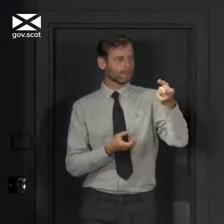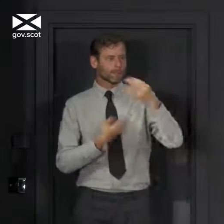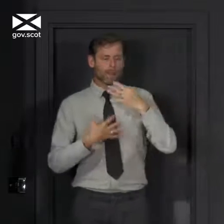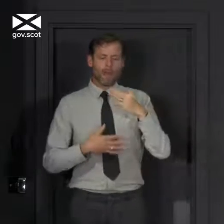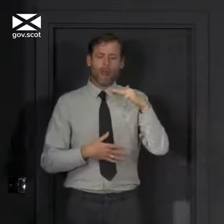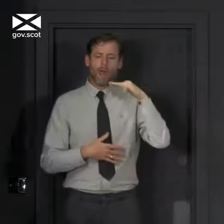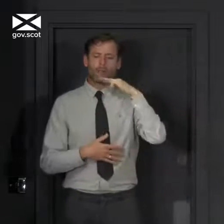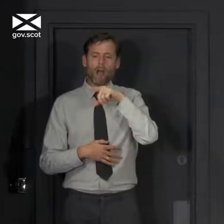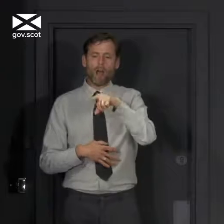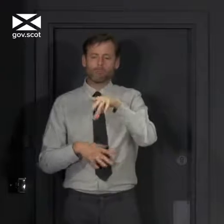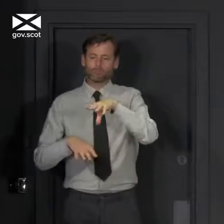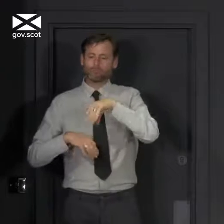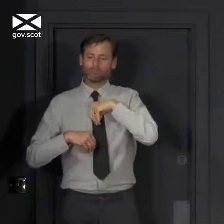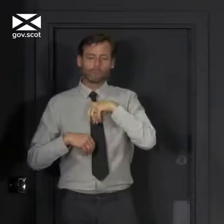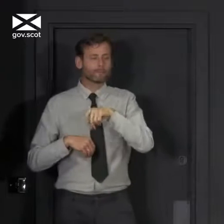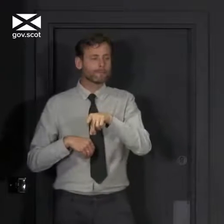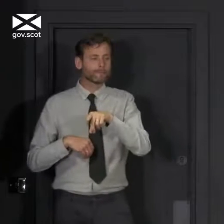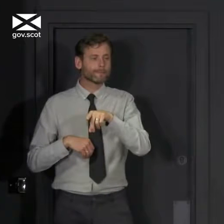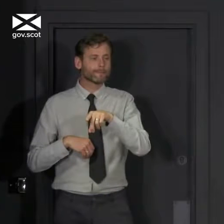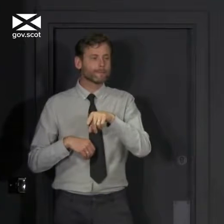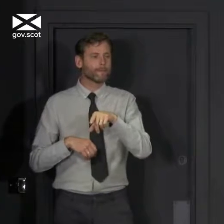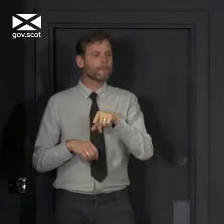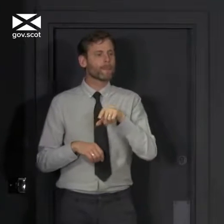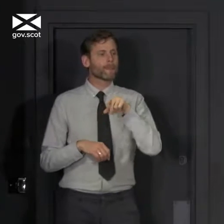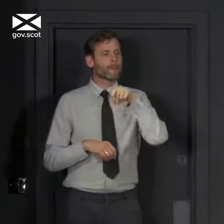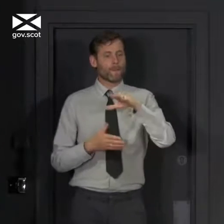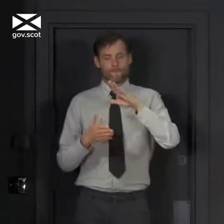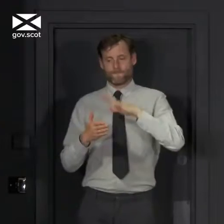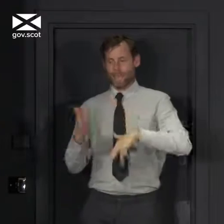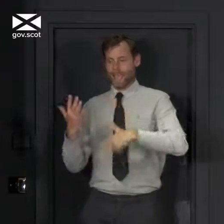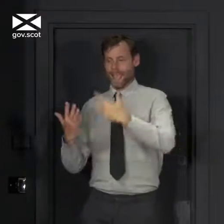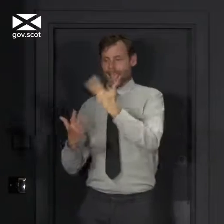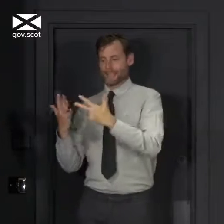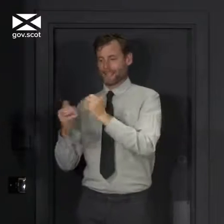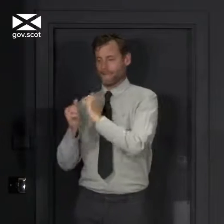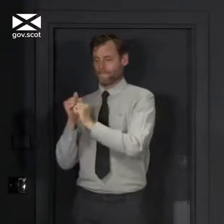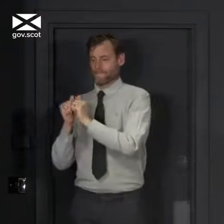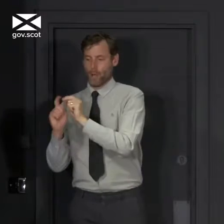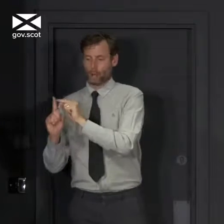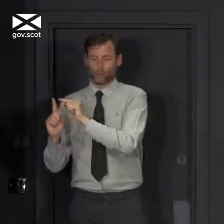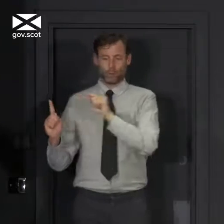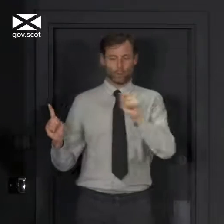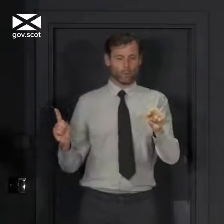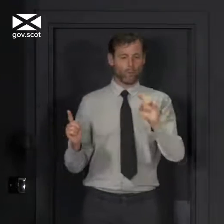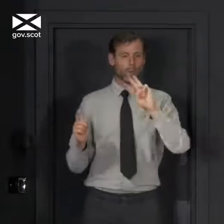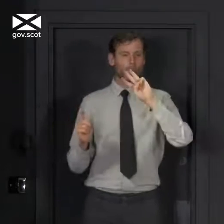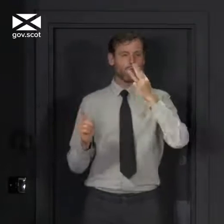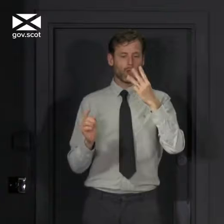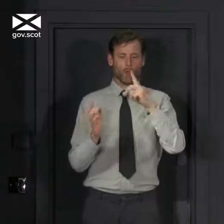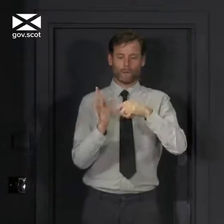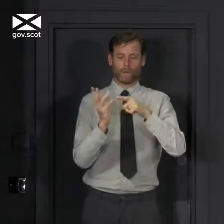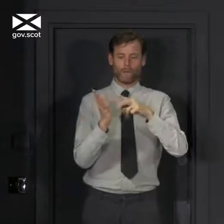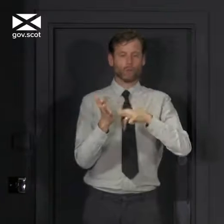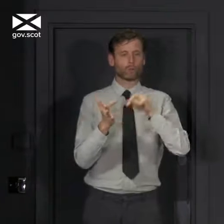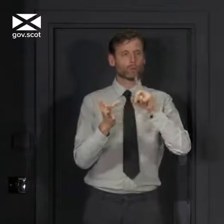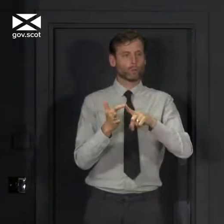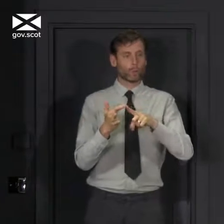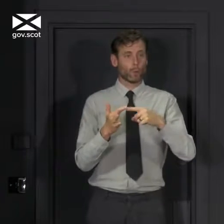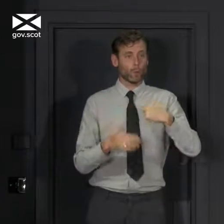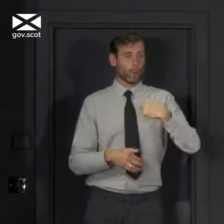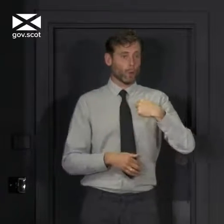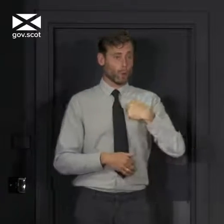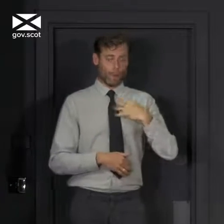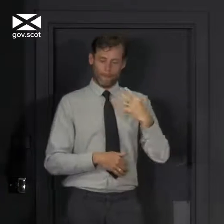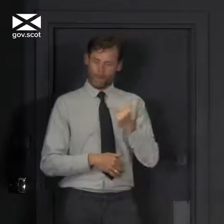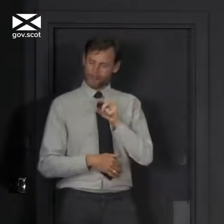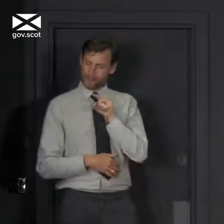to are numbers over the period from the 18th of March to the 3rd of June. And the reason why we need